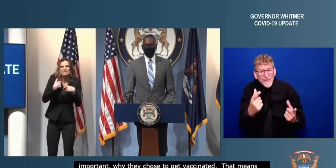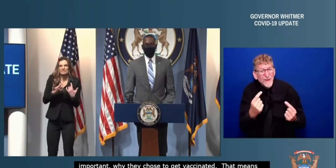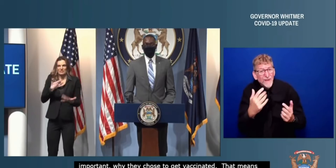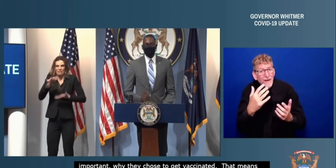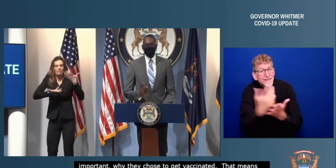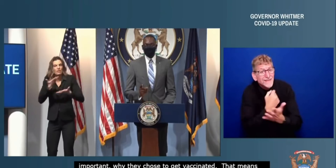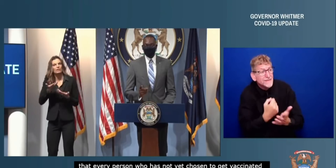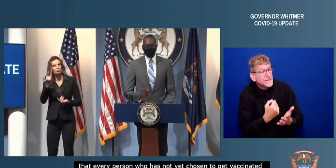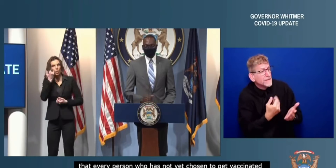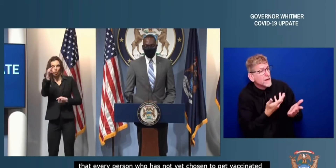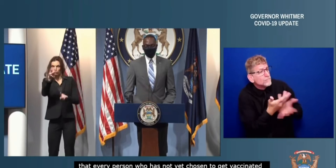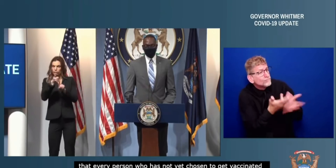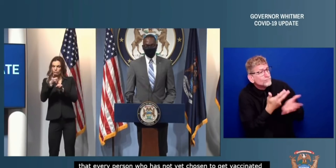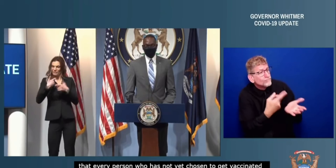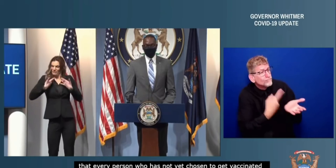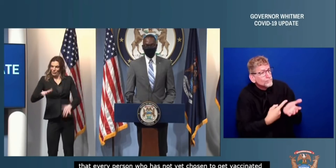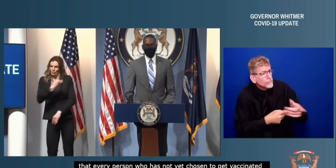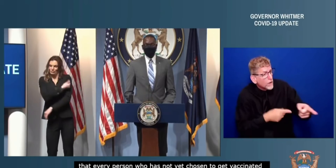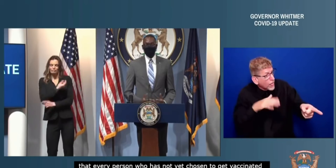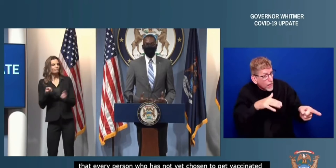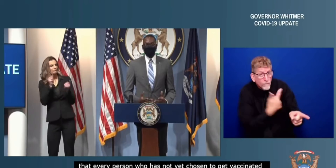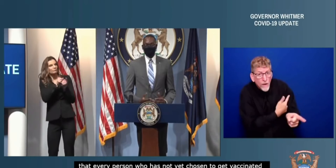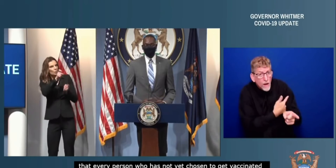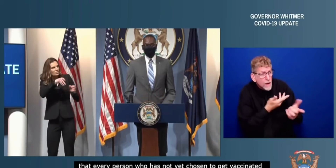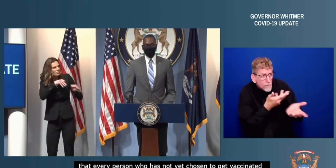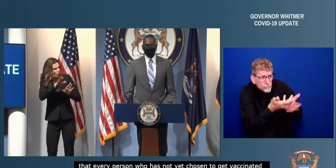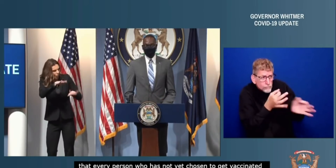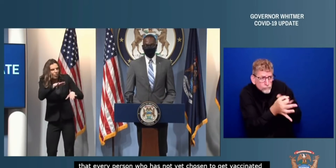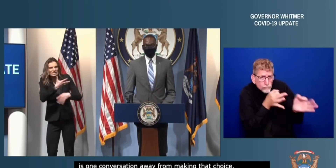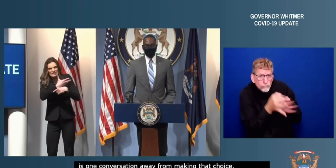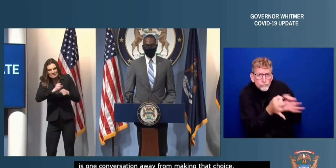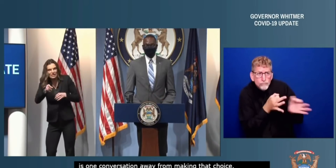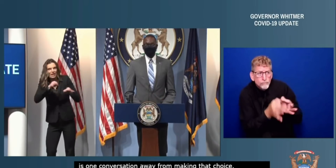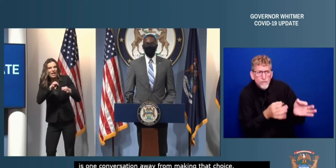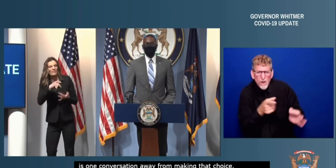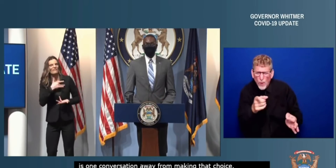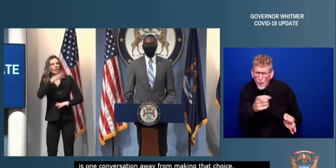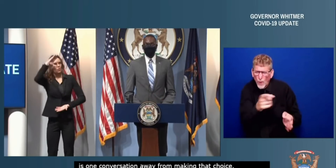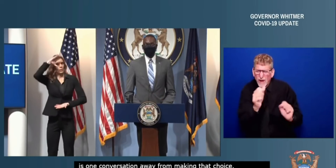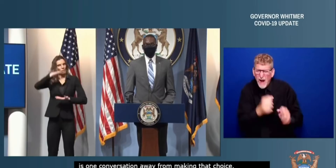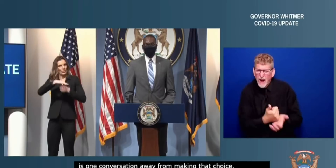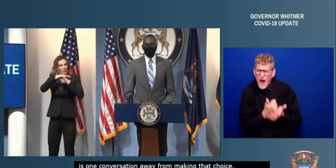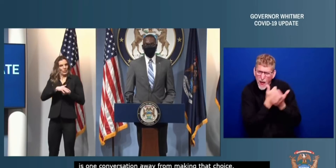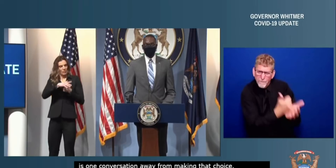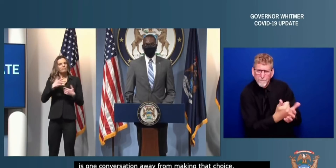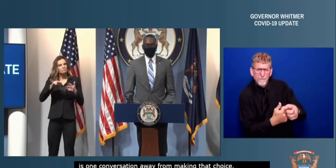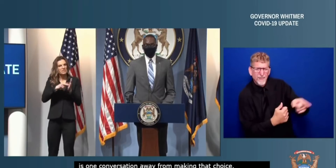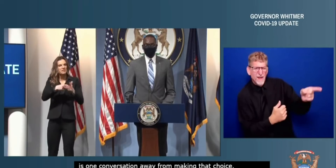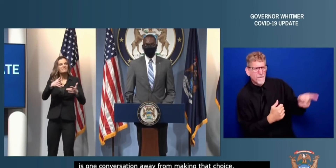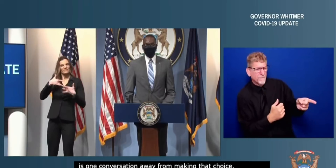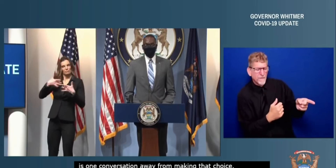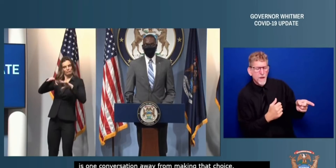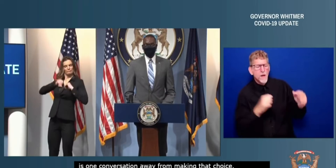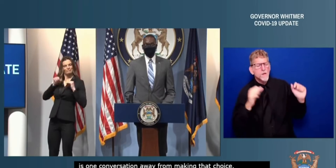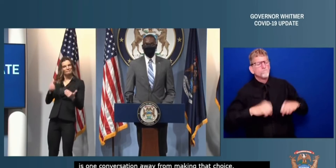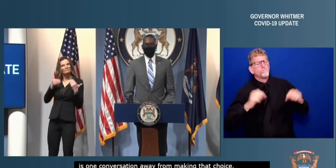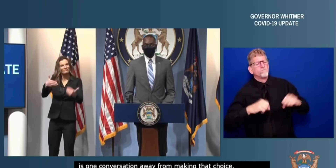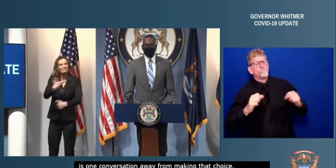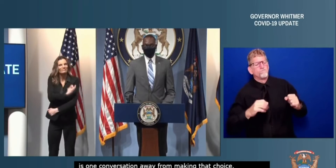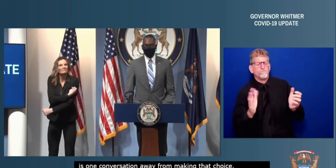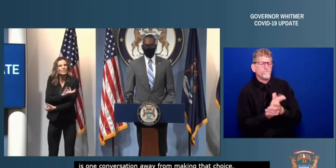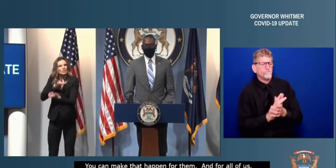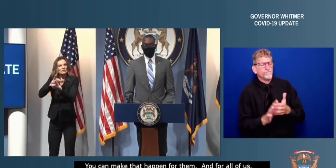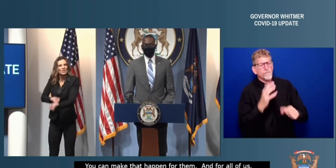choice. You can make that happen for them and for all of us. The COVID-19 vaccine has been tested, it